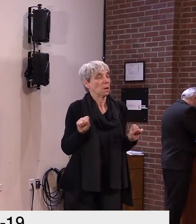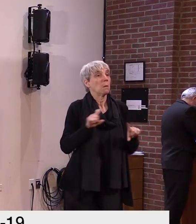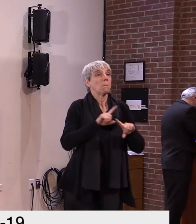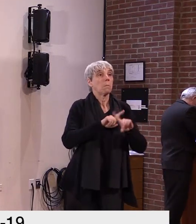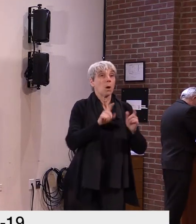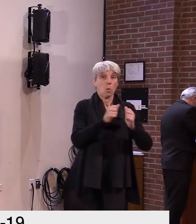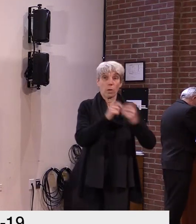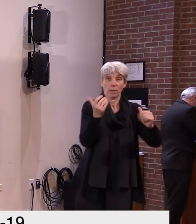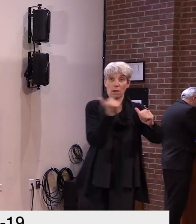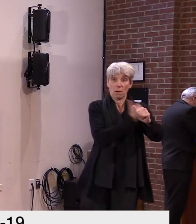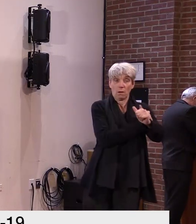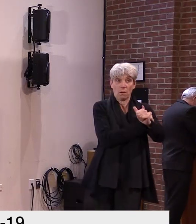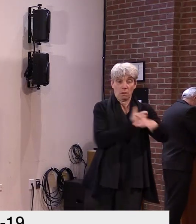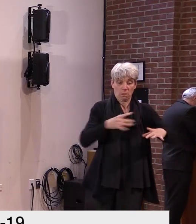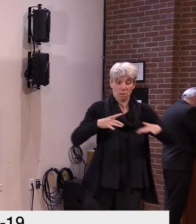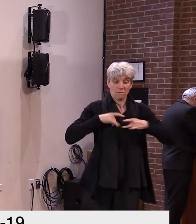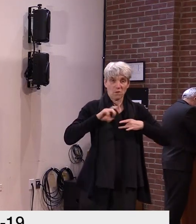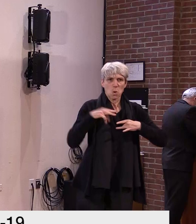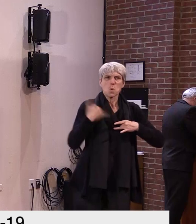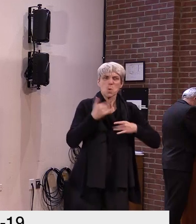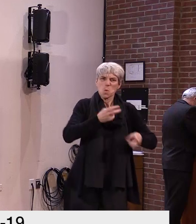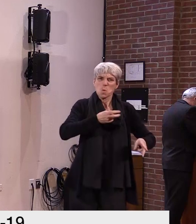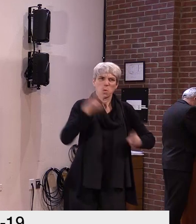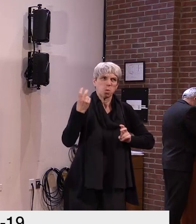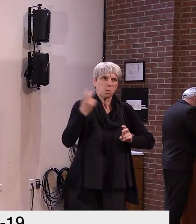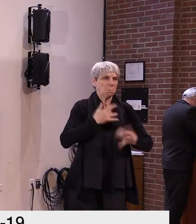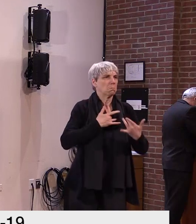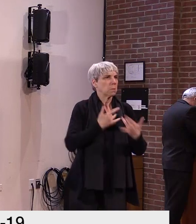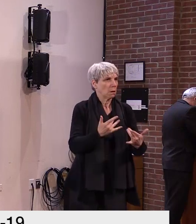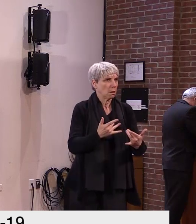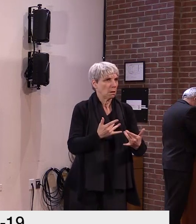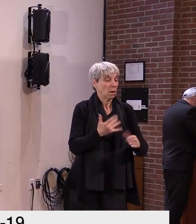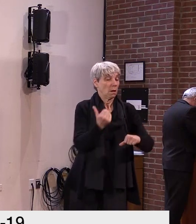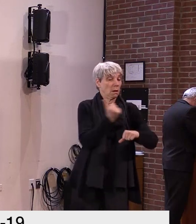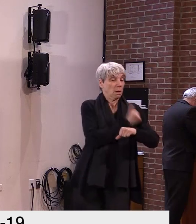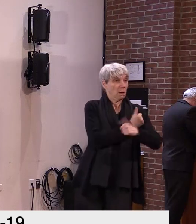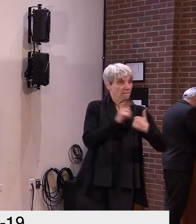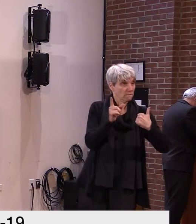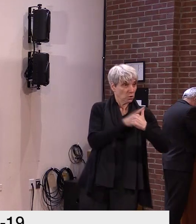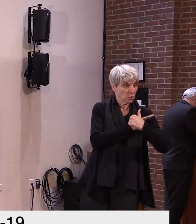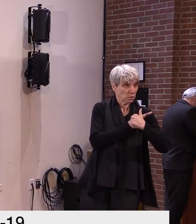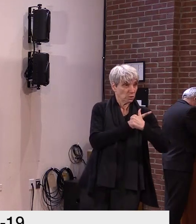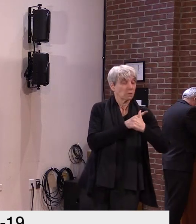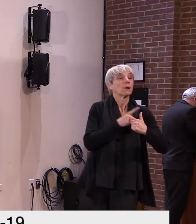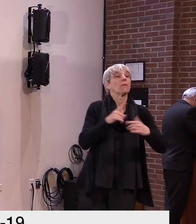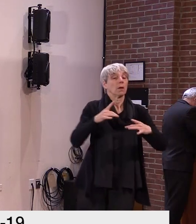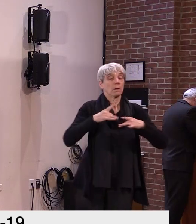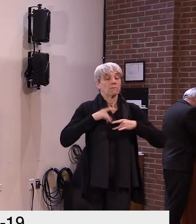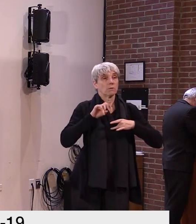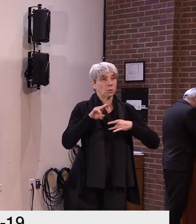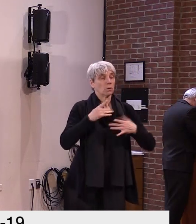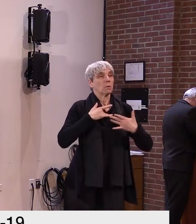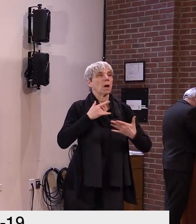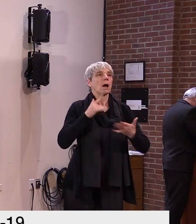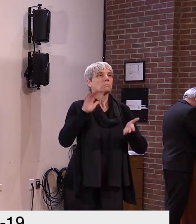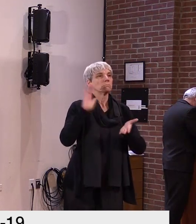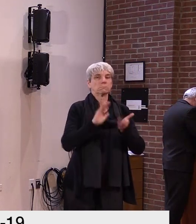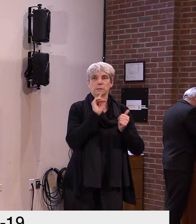the illness you will have and the symptoms you will have, and perhaps the number of days of symptoms as well.